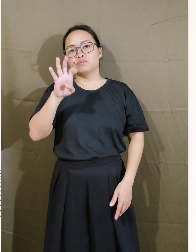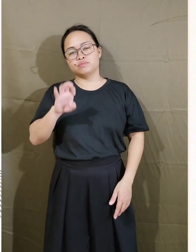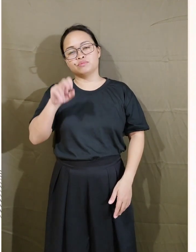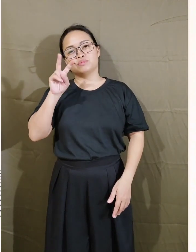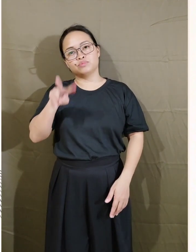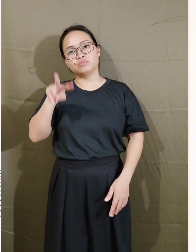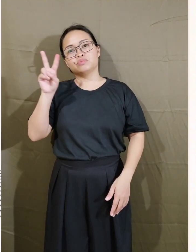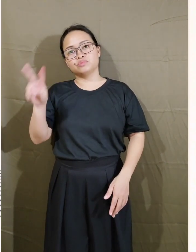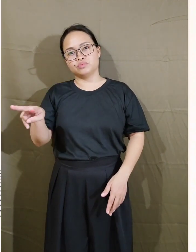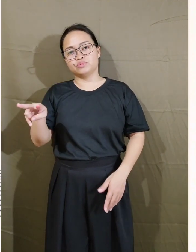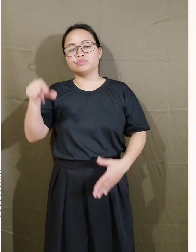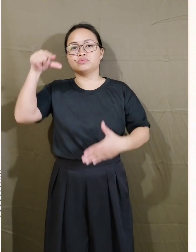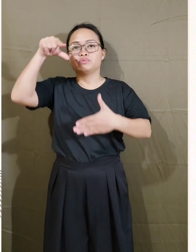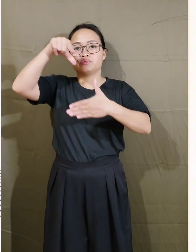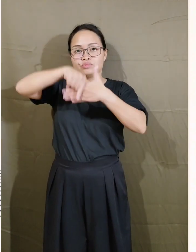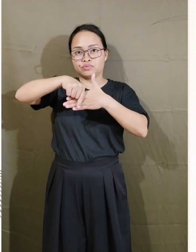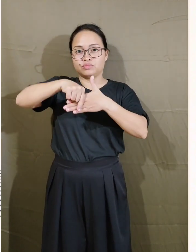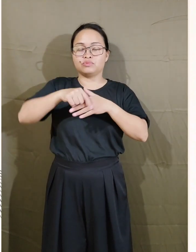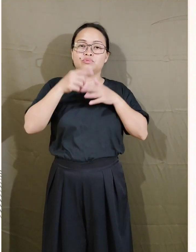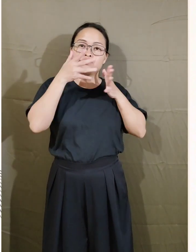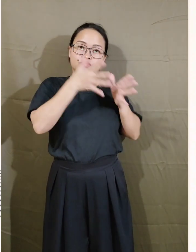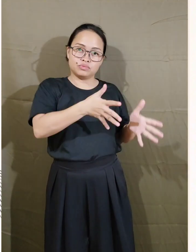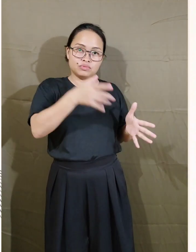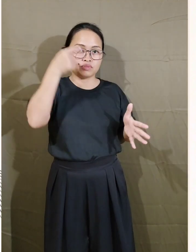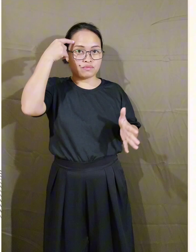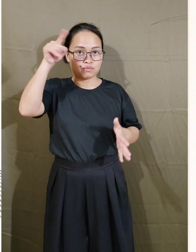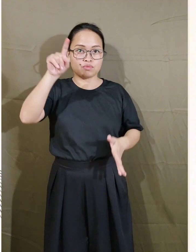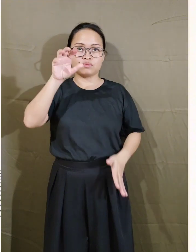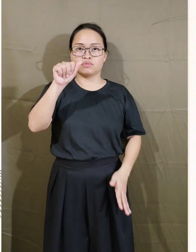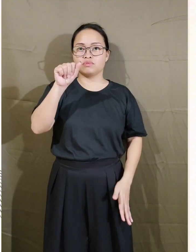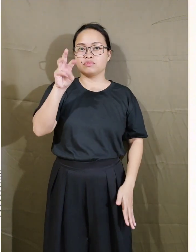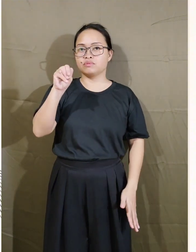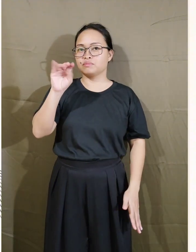2,422 paper clips left for Amy.